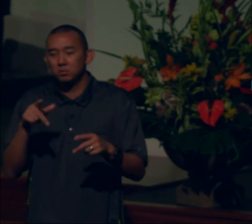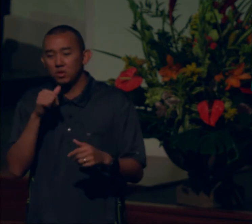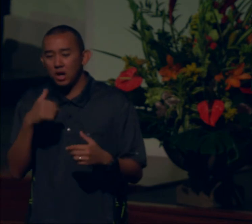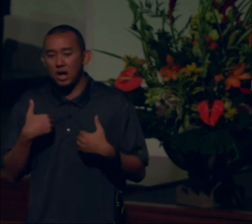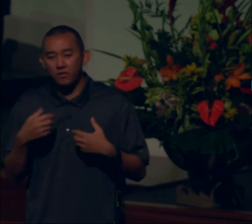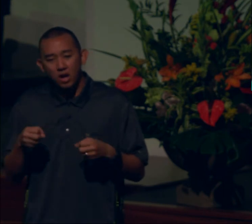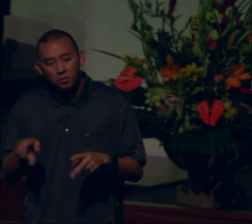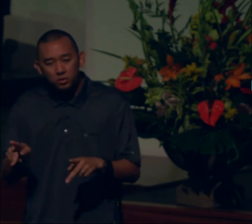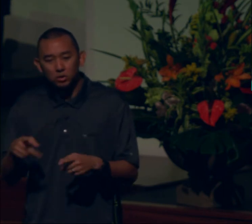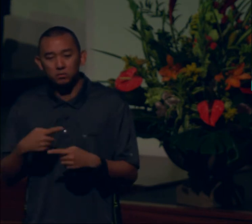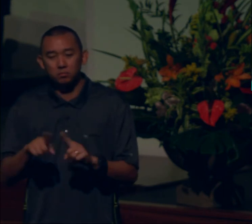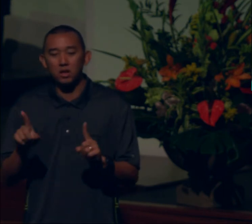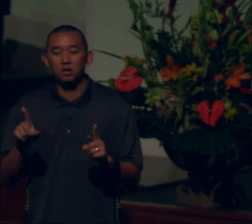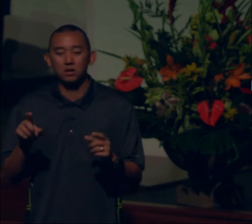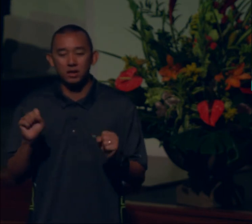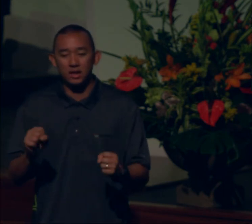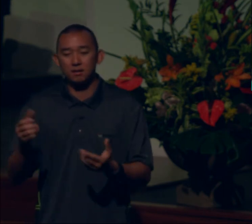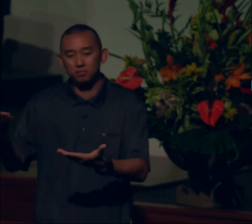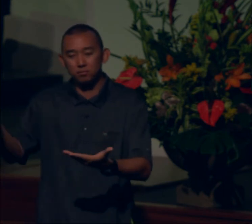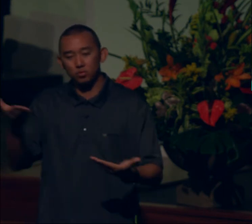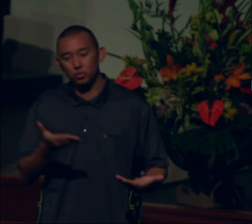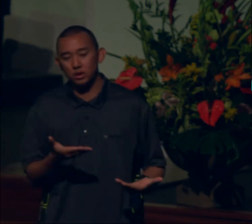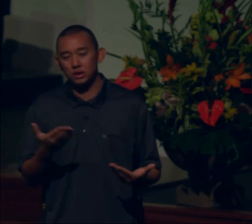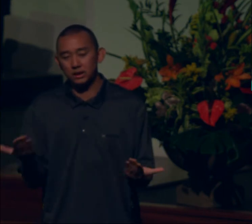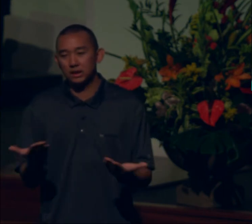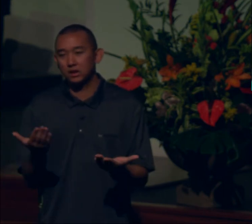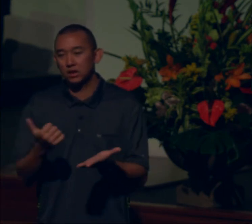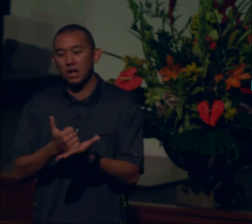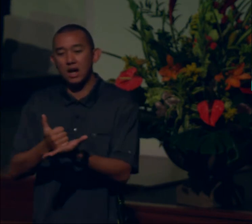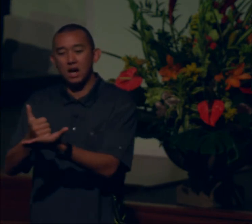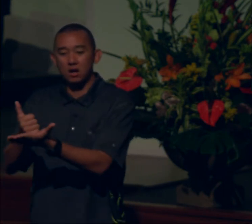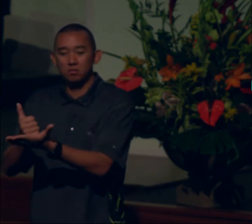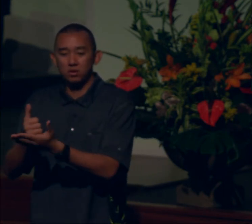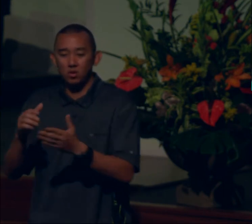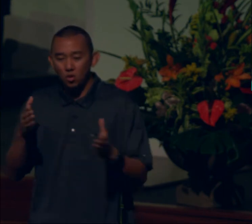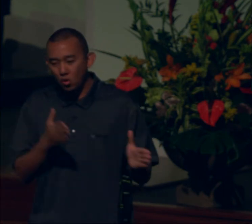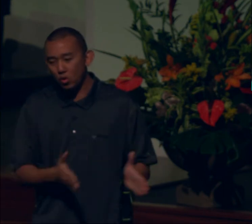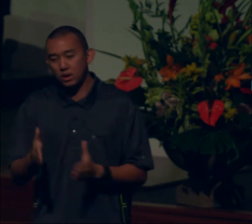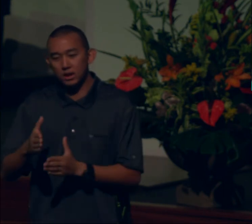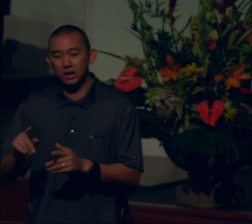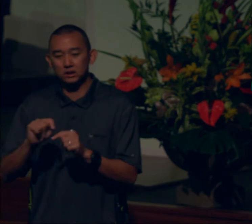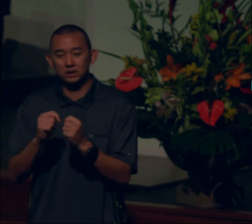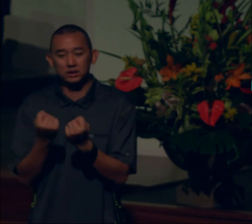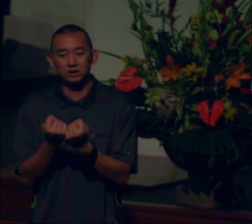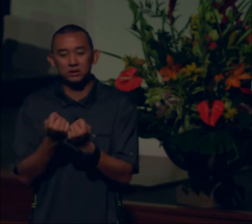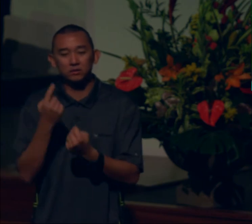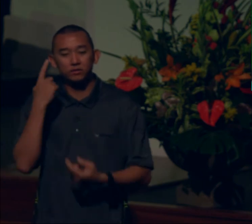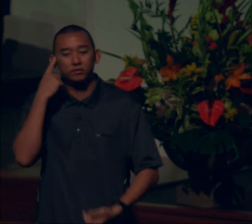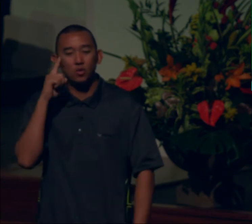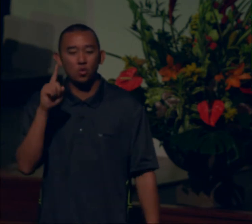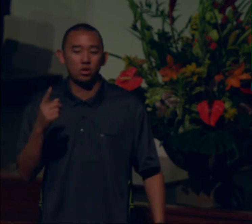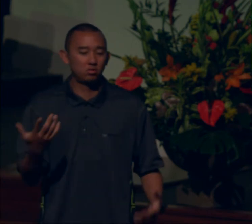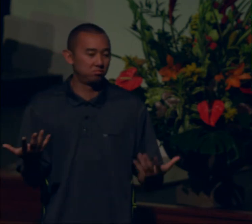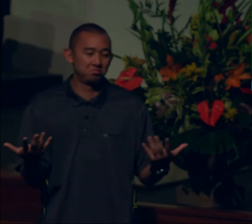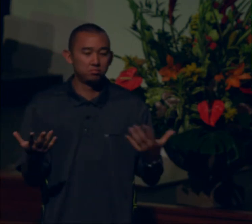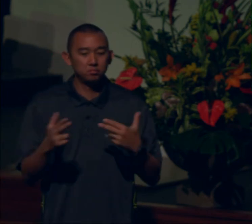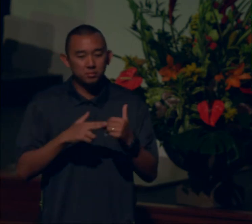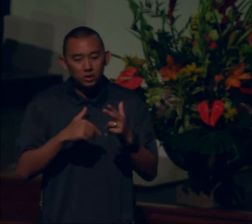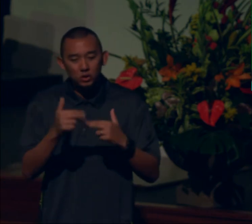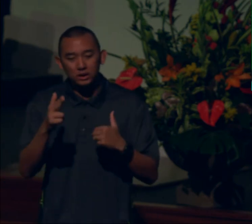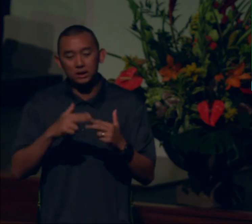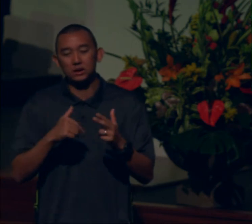bring that here to help organize the team and for the campaign, and that was a blessing in its own right.